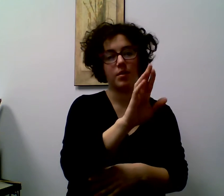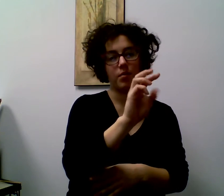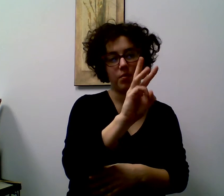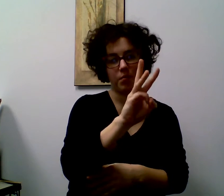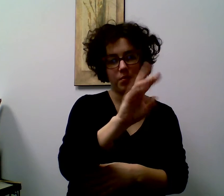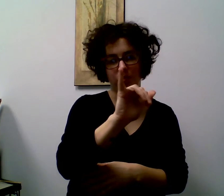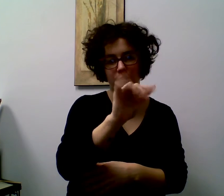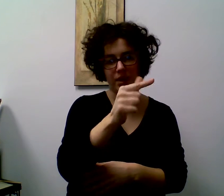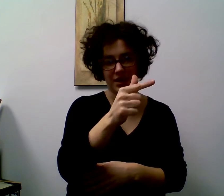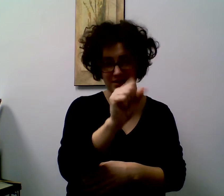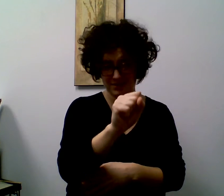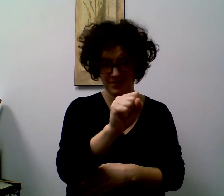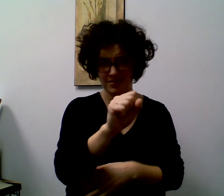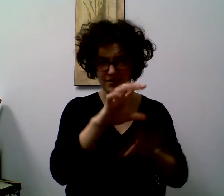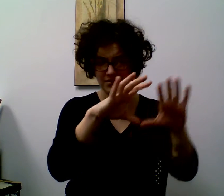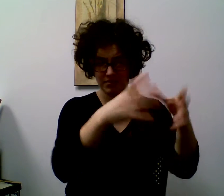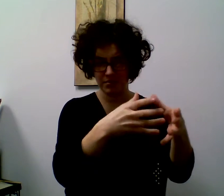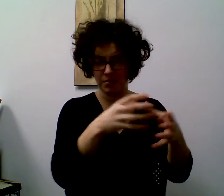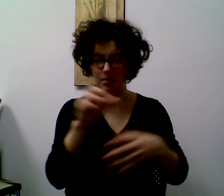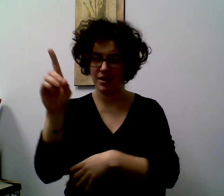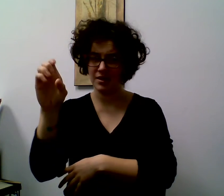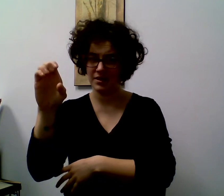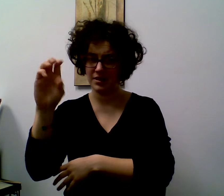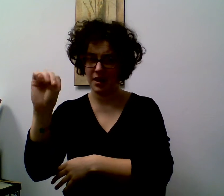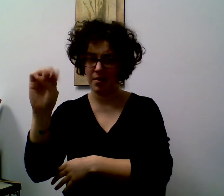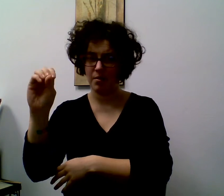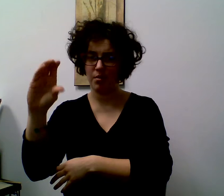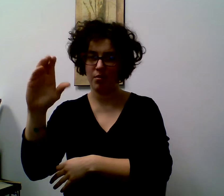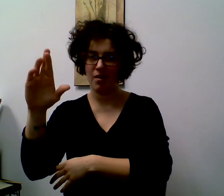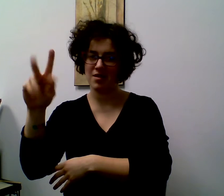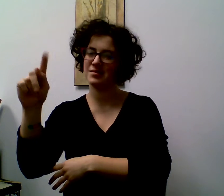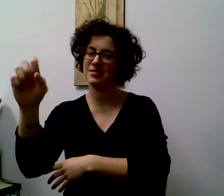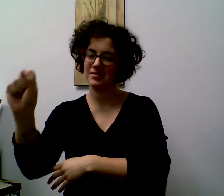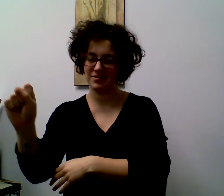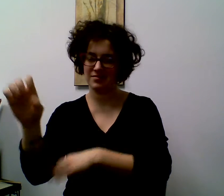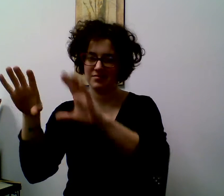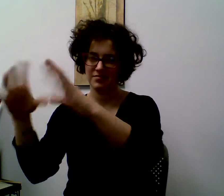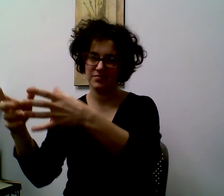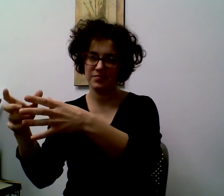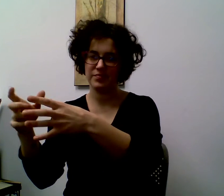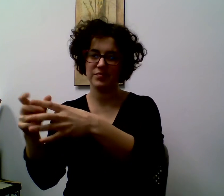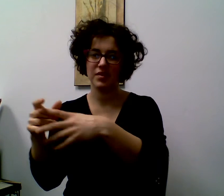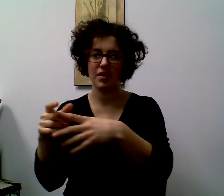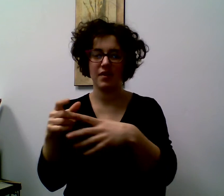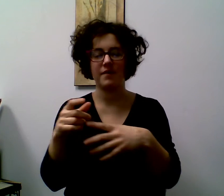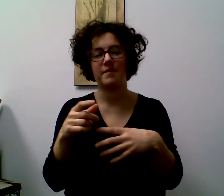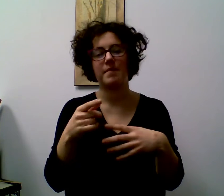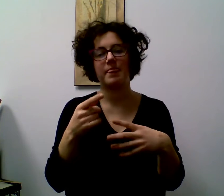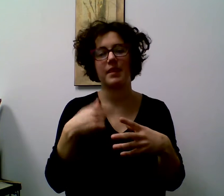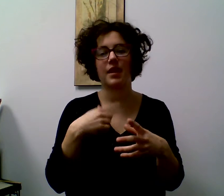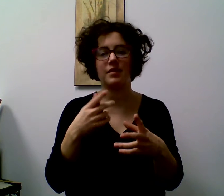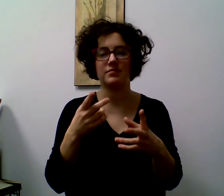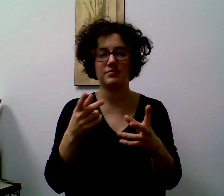that would lead to the birth of the Republican Party, the rise of Abraham Lincoln as its leader, and a civil war that would claim over